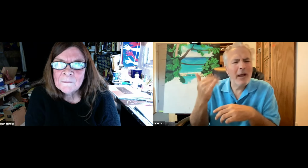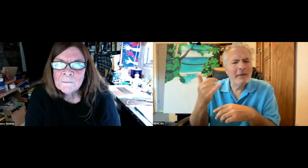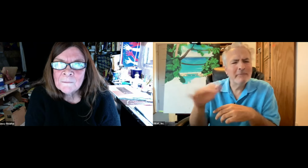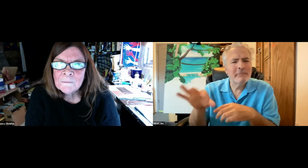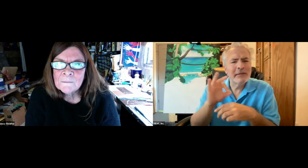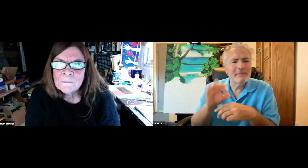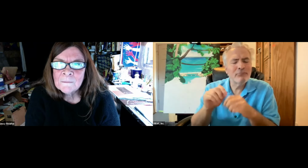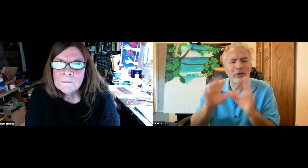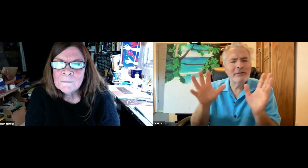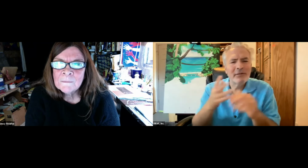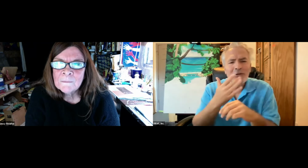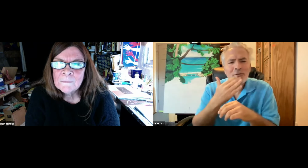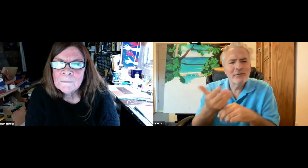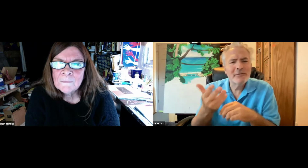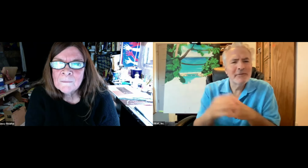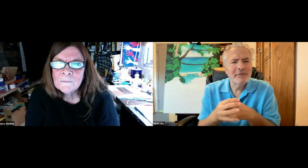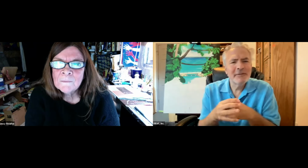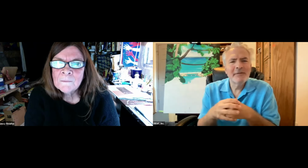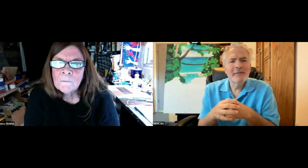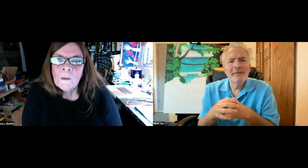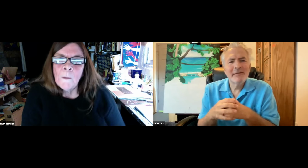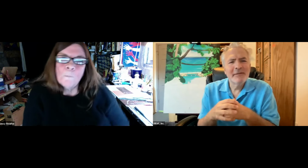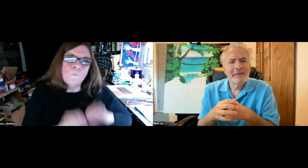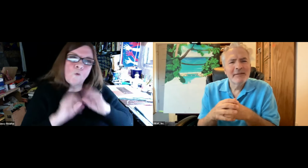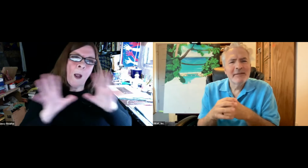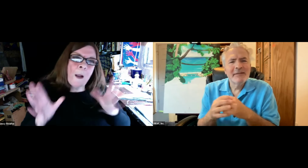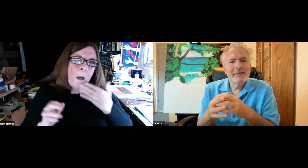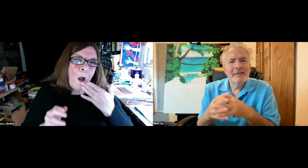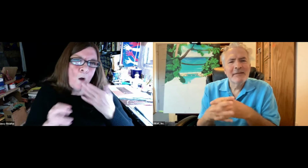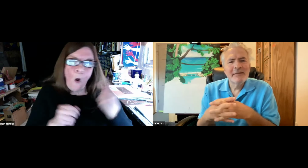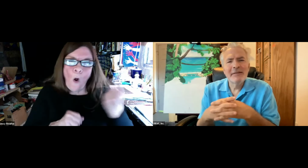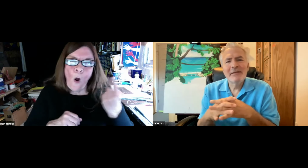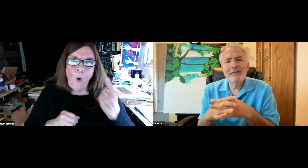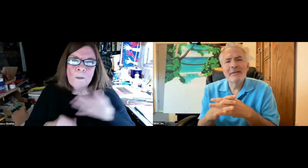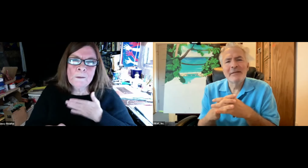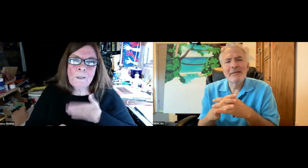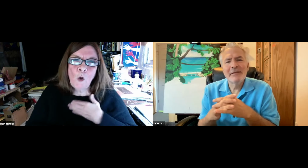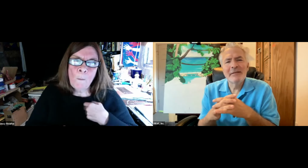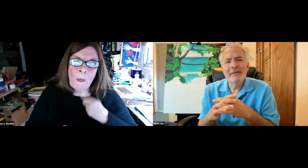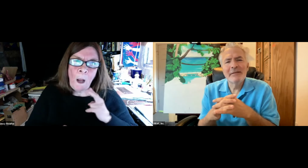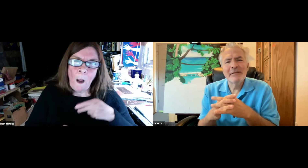Reflect on why you picked those bright colors. And why you tend to use it.